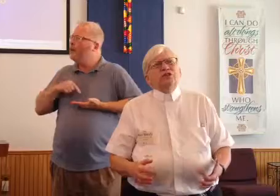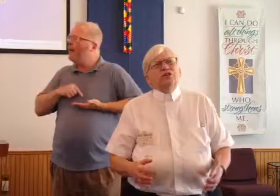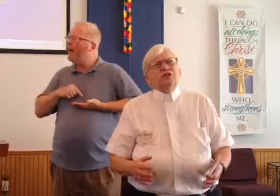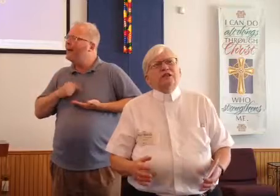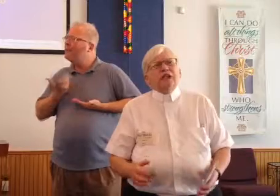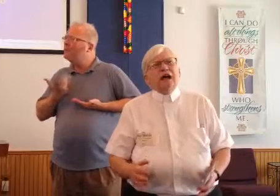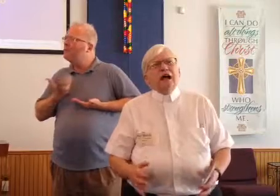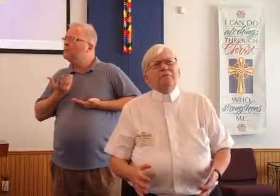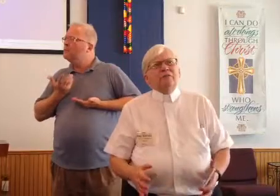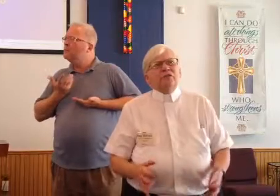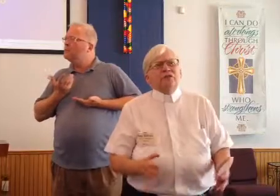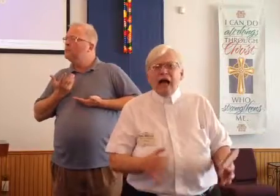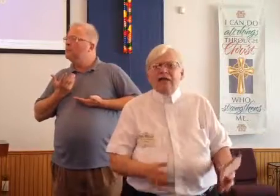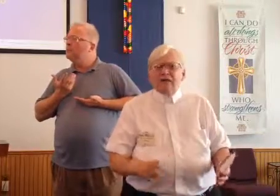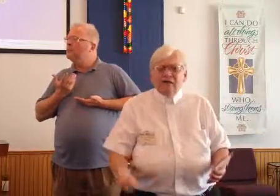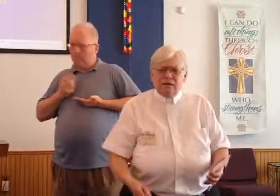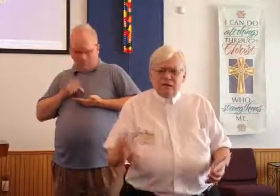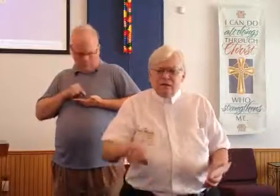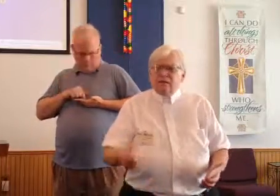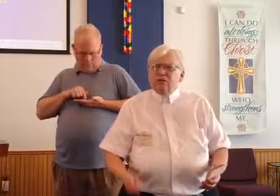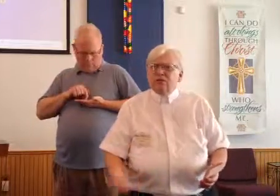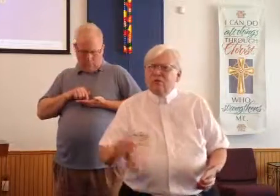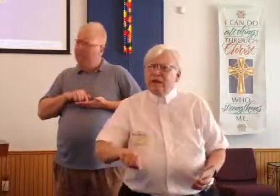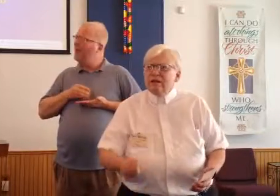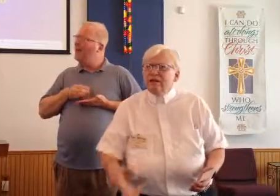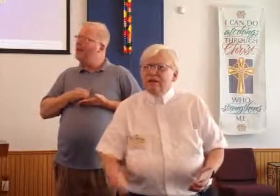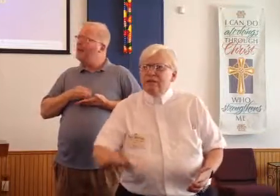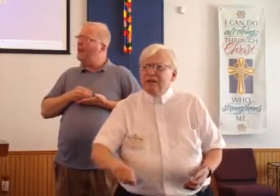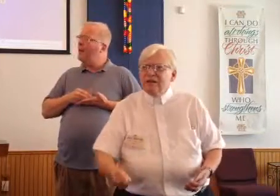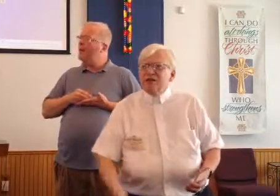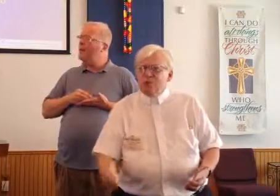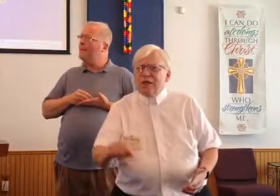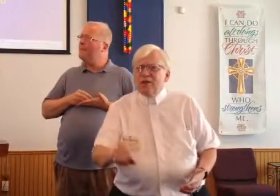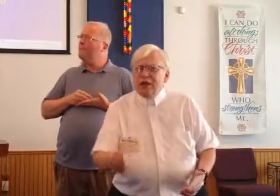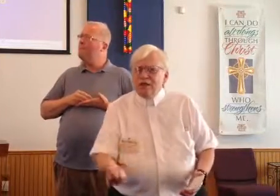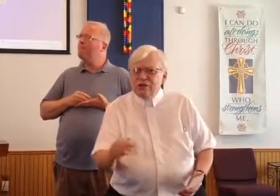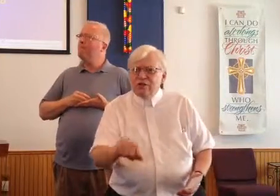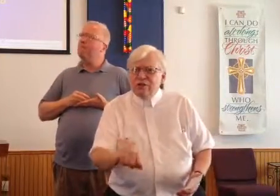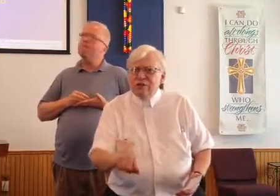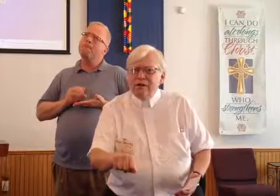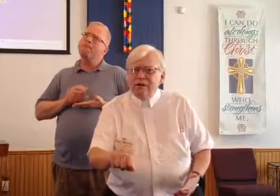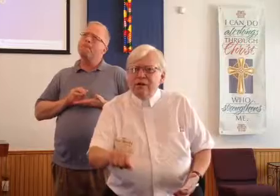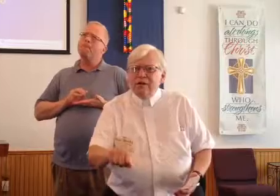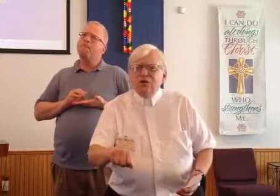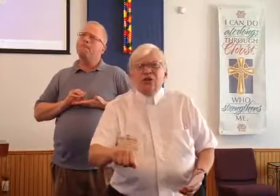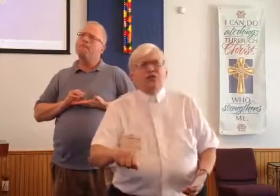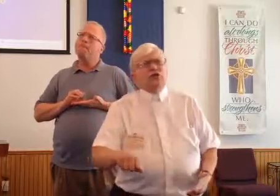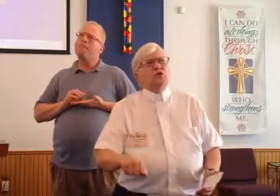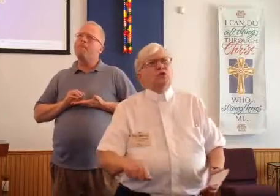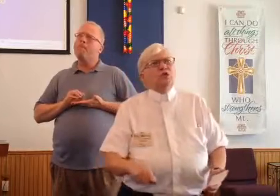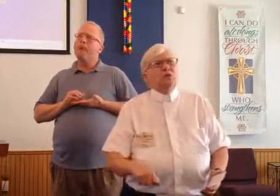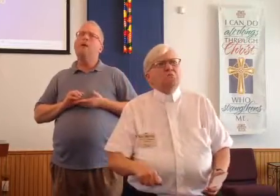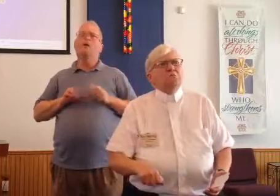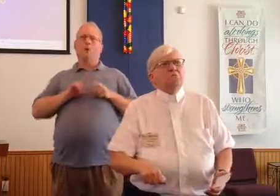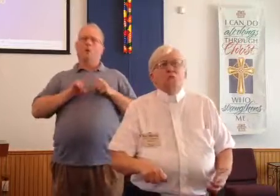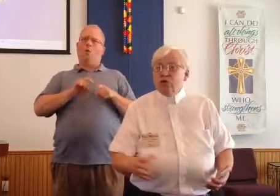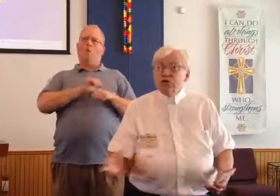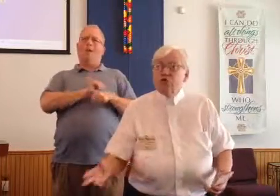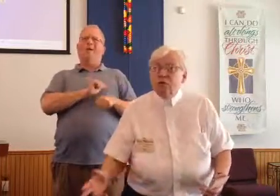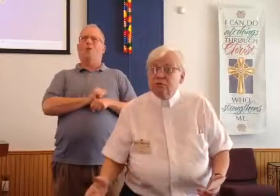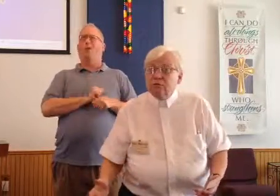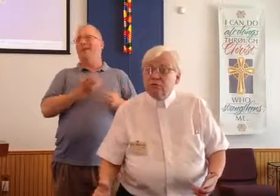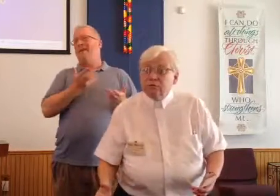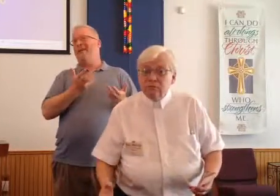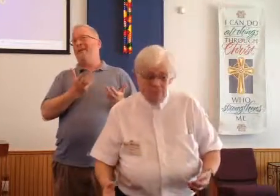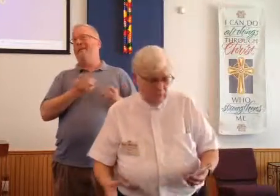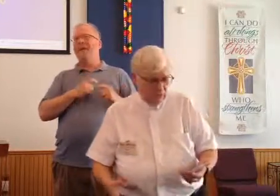Do you use the time when you're not doing something that you'd rather not do to go to